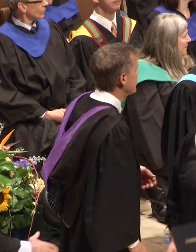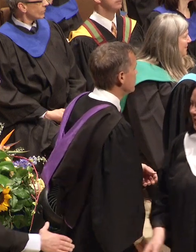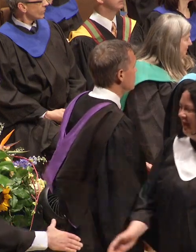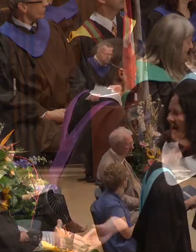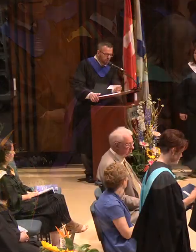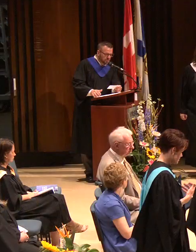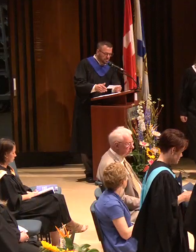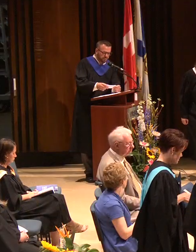Dawn Muse.